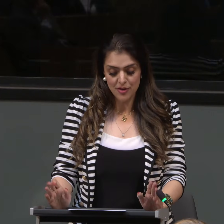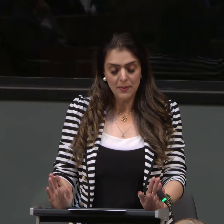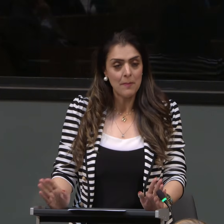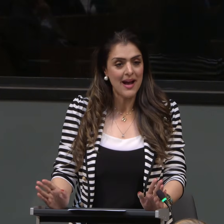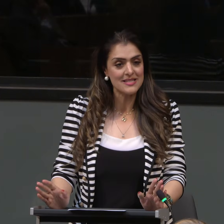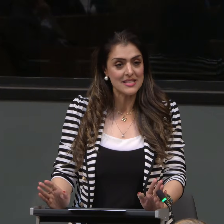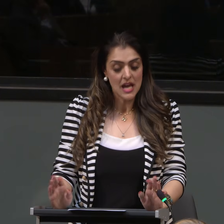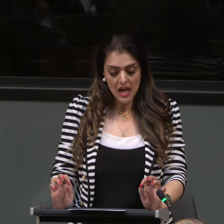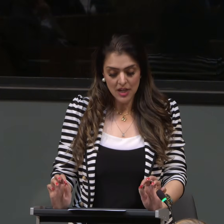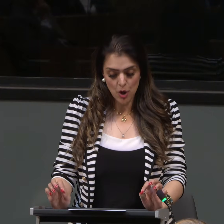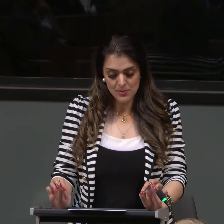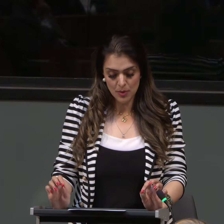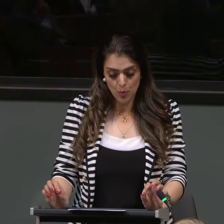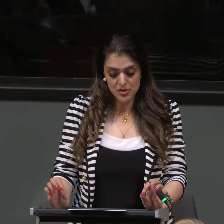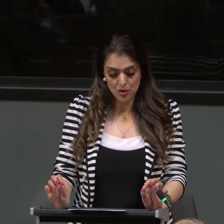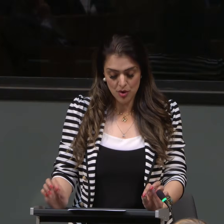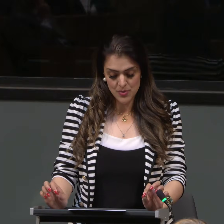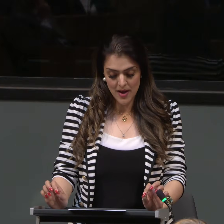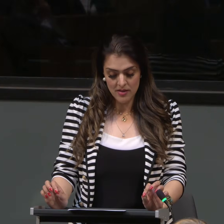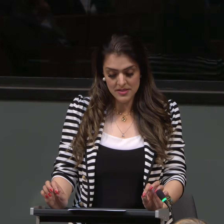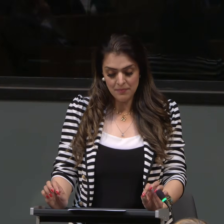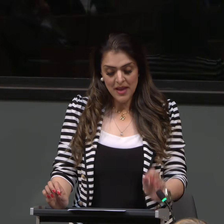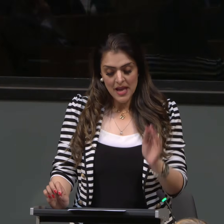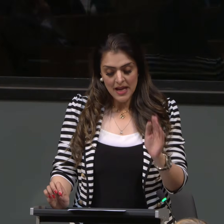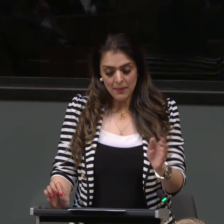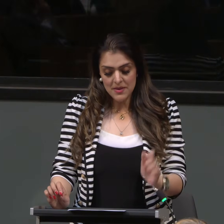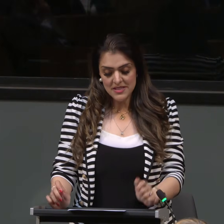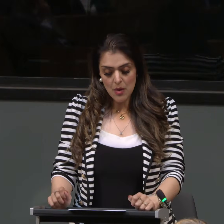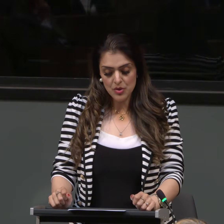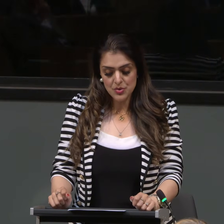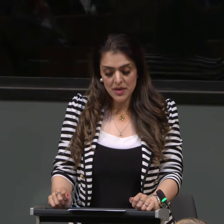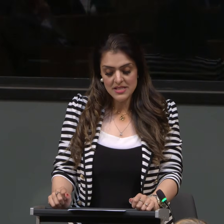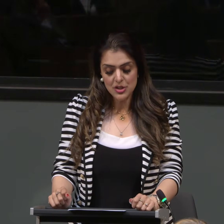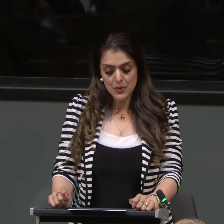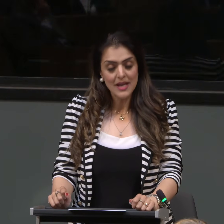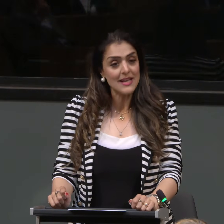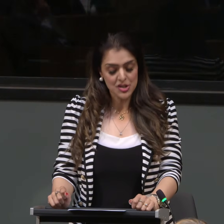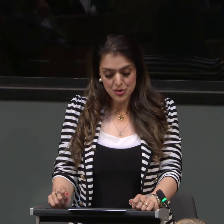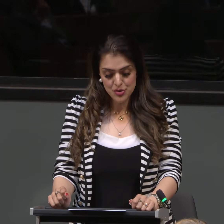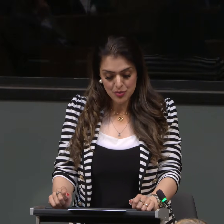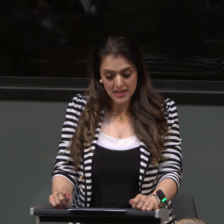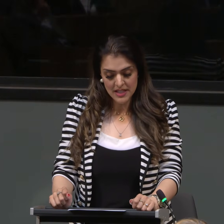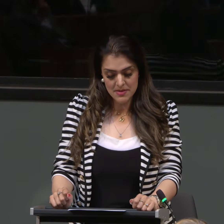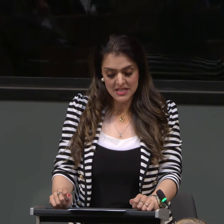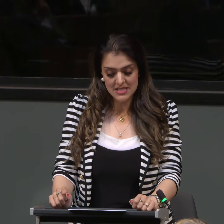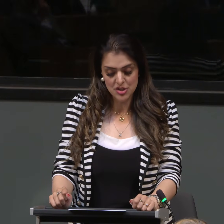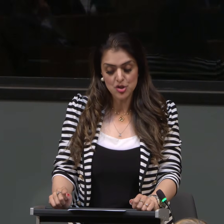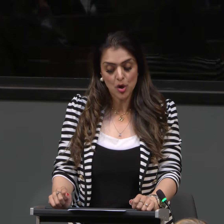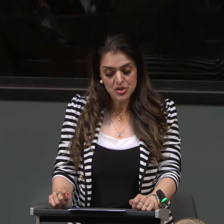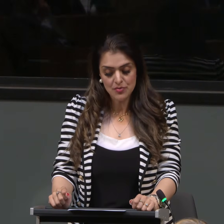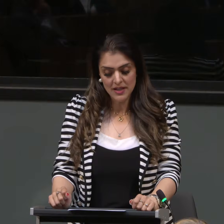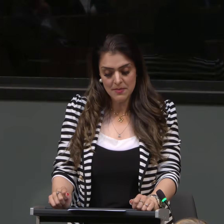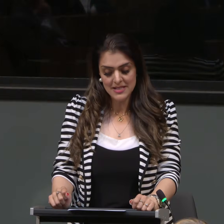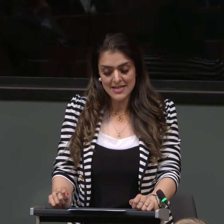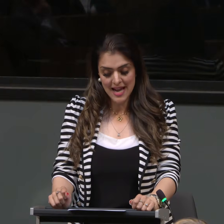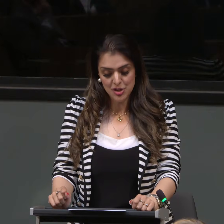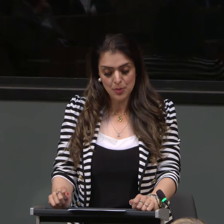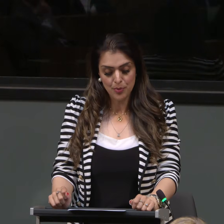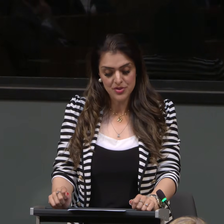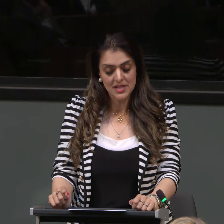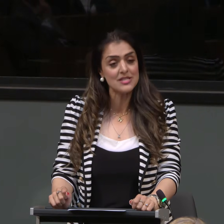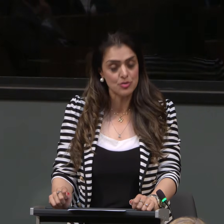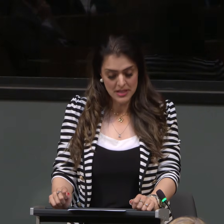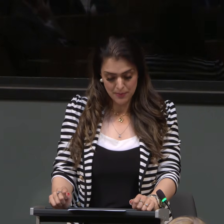departments and free up capacity in hospital wards across Wales. Cabinet Minister, I want to raise the UK National Screening Committee decision not to recommend a